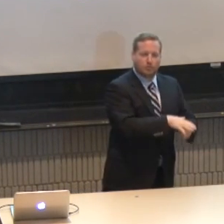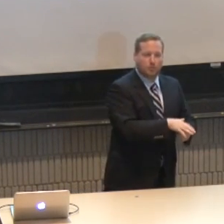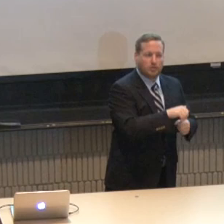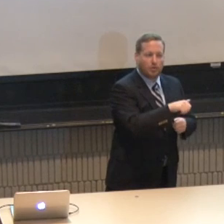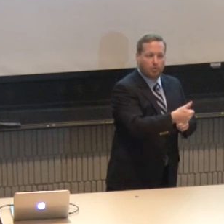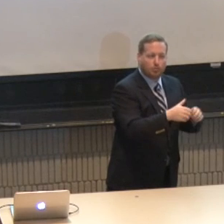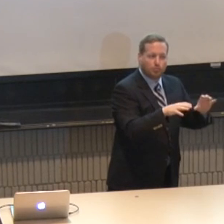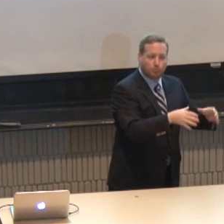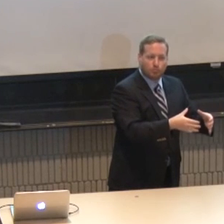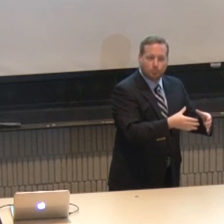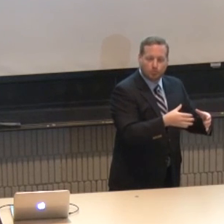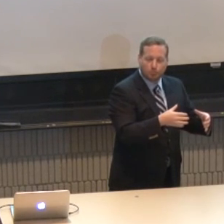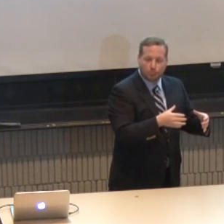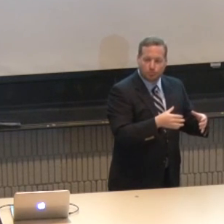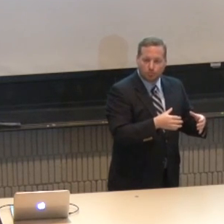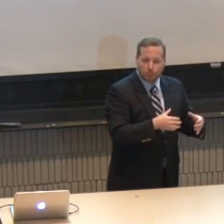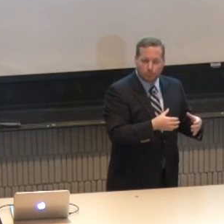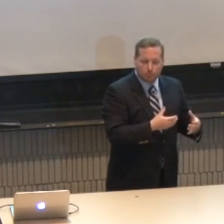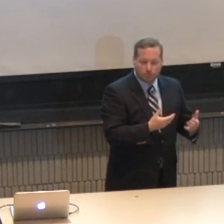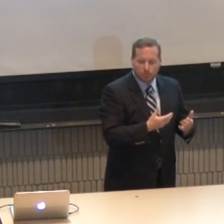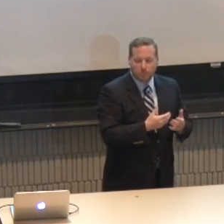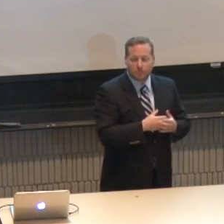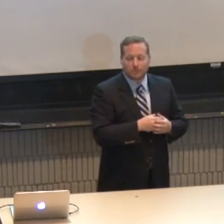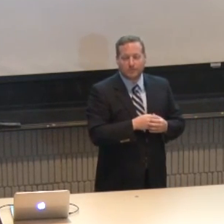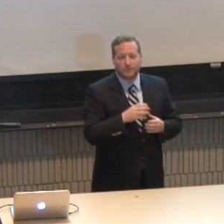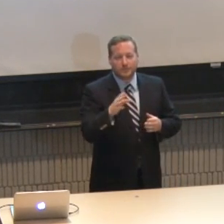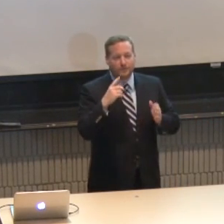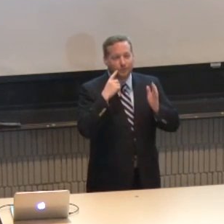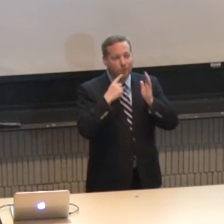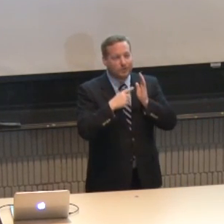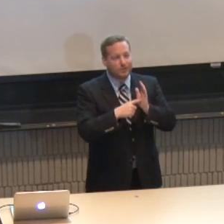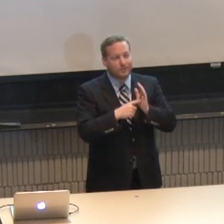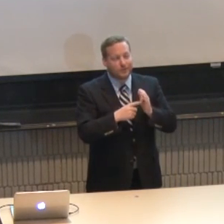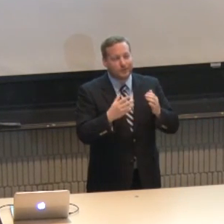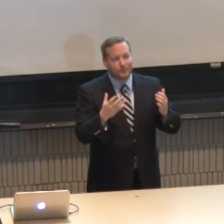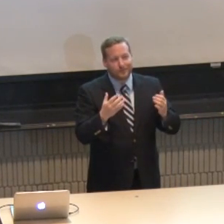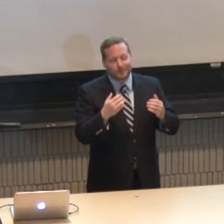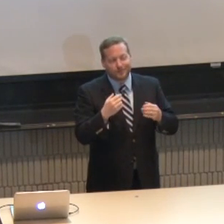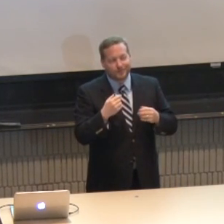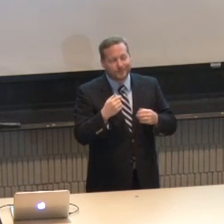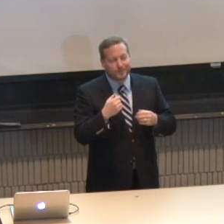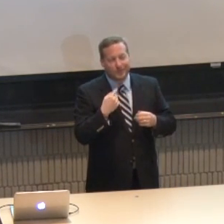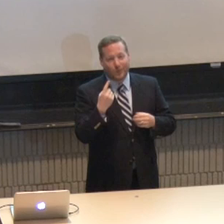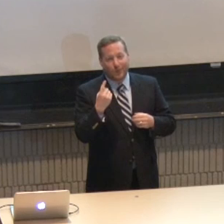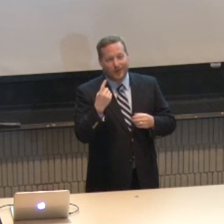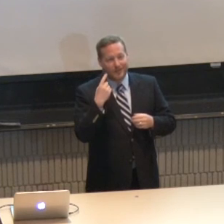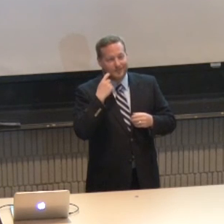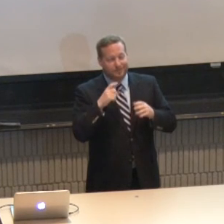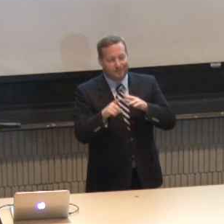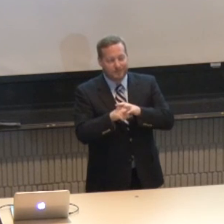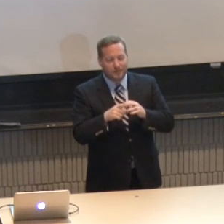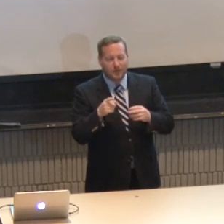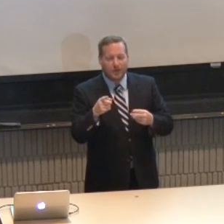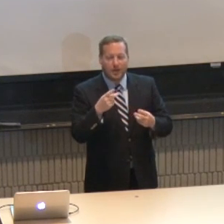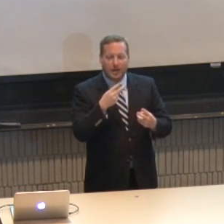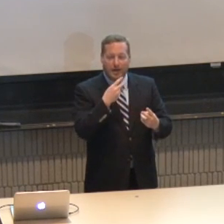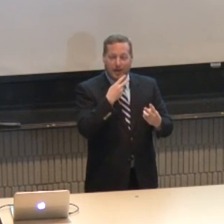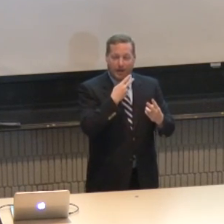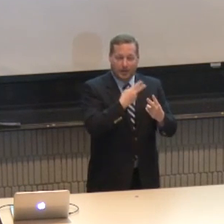inconsistent. And actually the message sort of leaked over and started to be oppressive to some other groups, which was